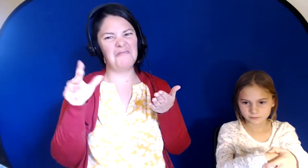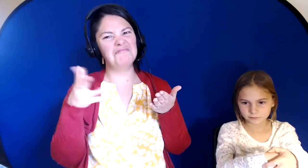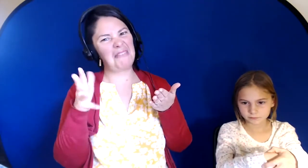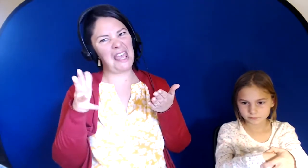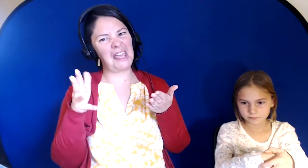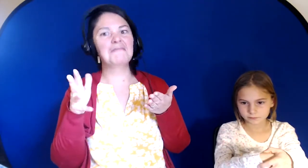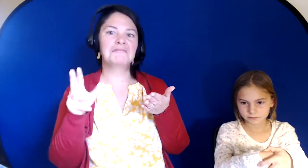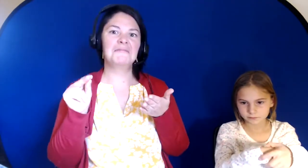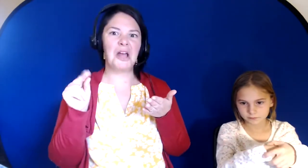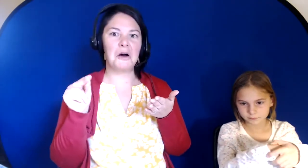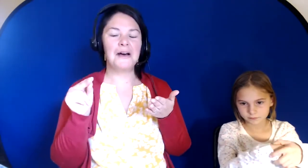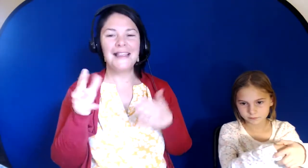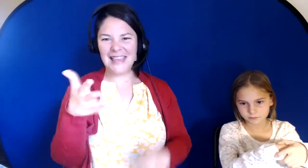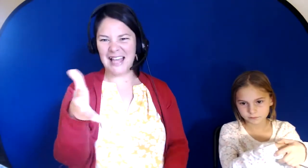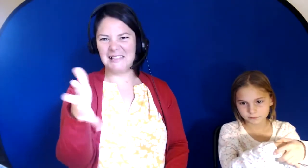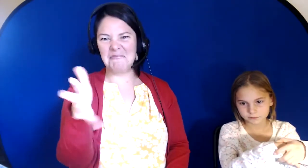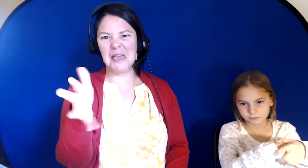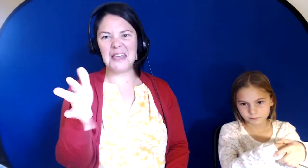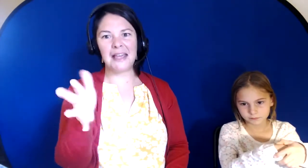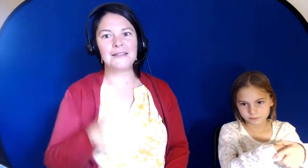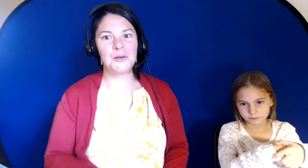meh, no. Nice, meh, and so so